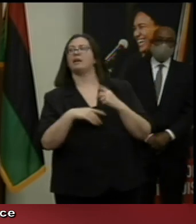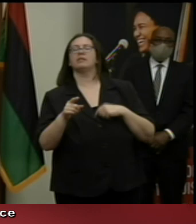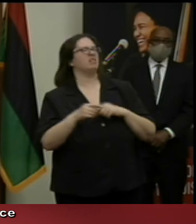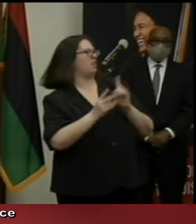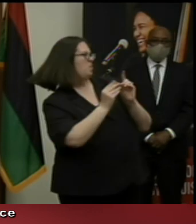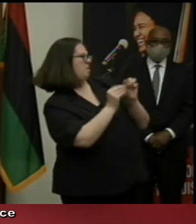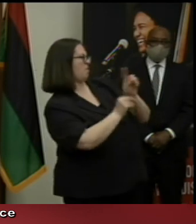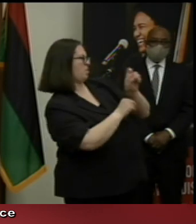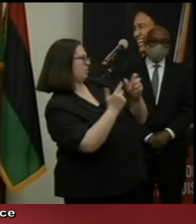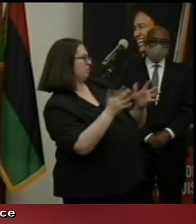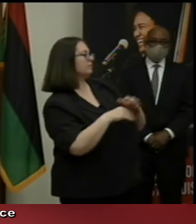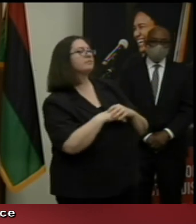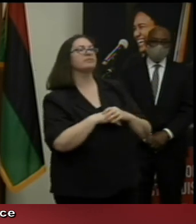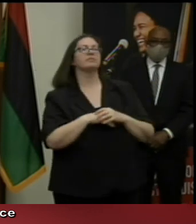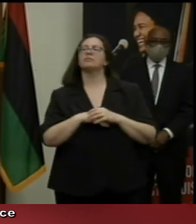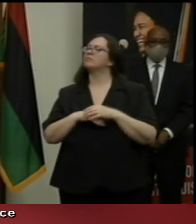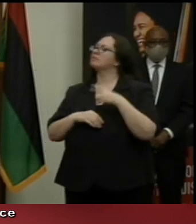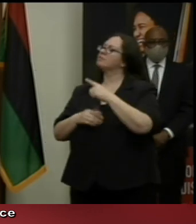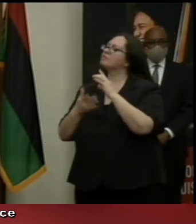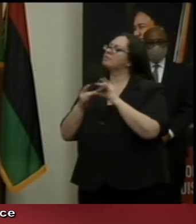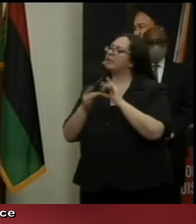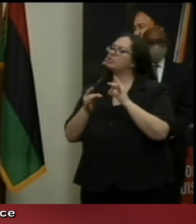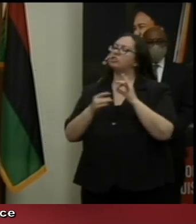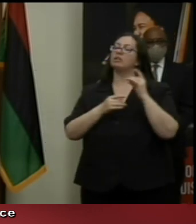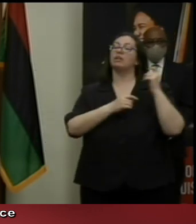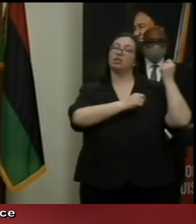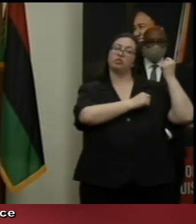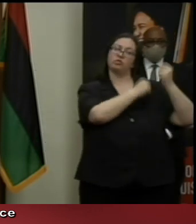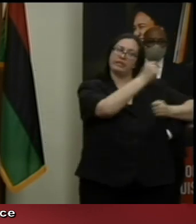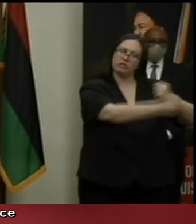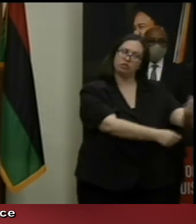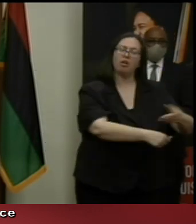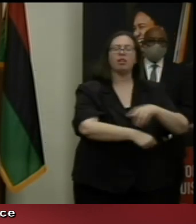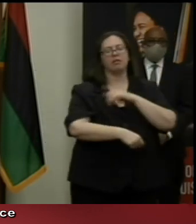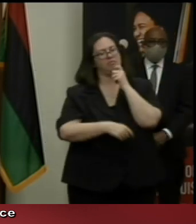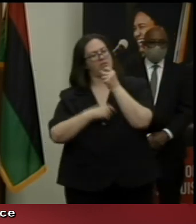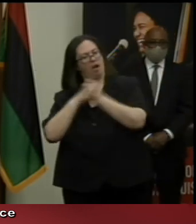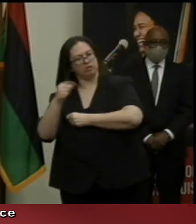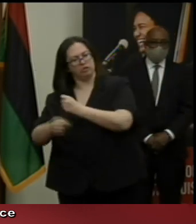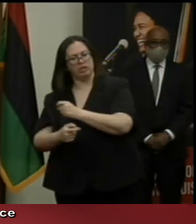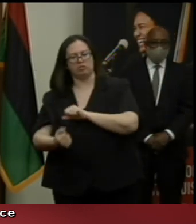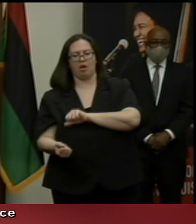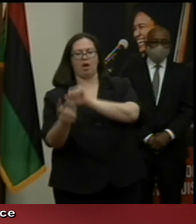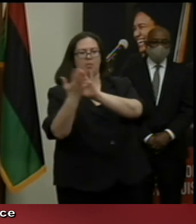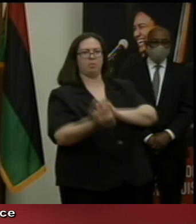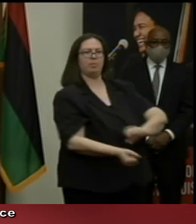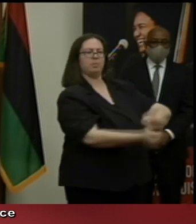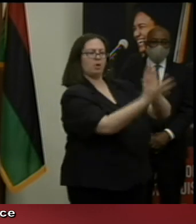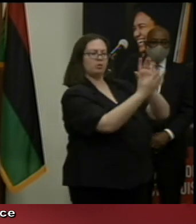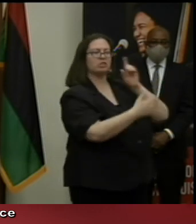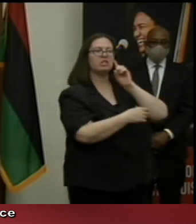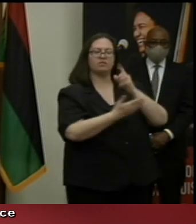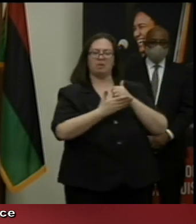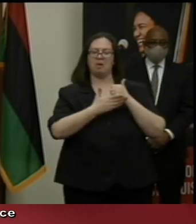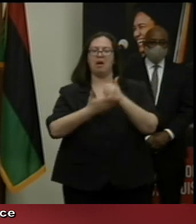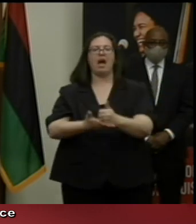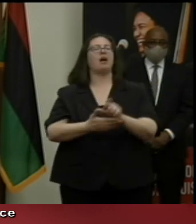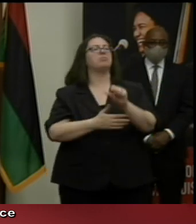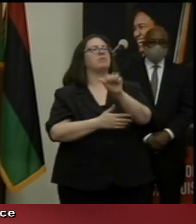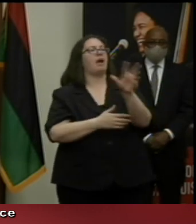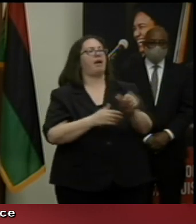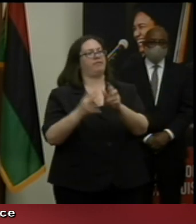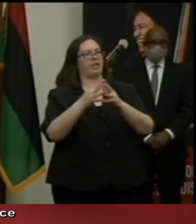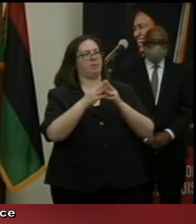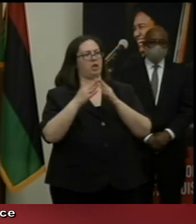were mentioning you were taking some traditional and non-traditional approaches to address the issue where the African American community is the hardest hit right